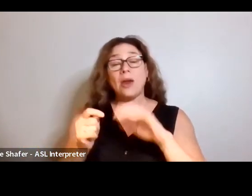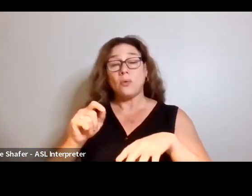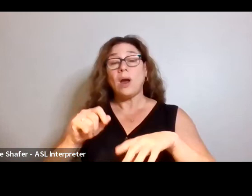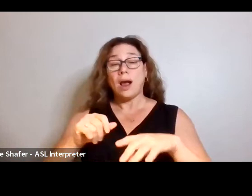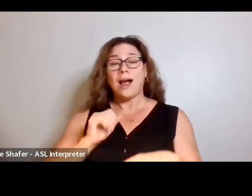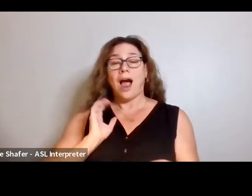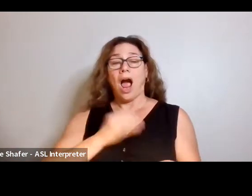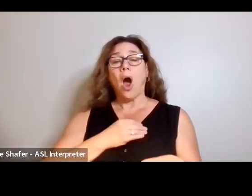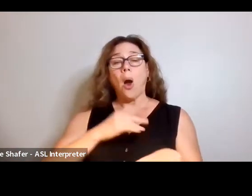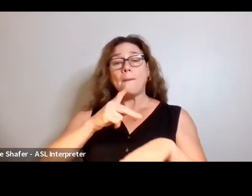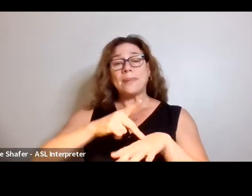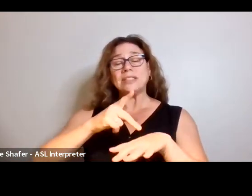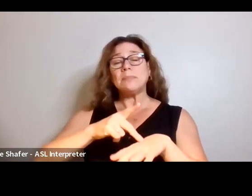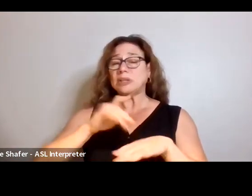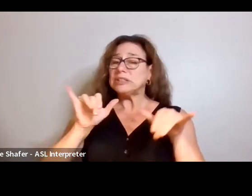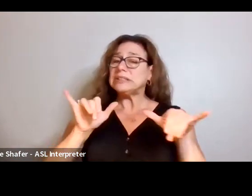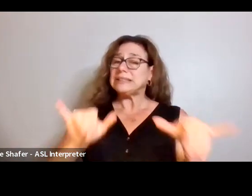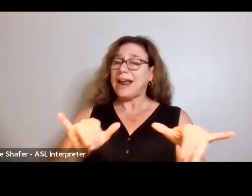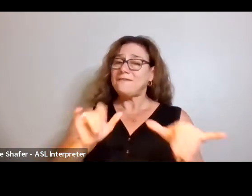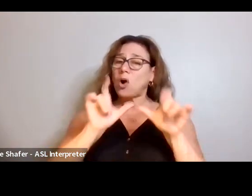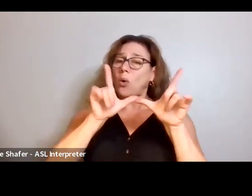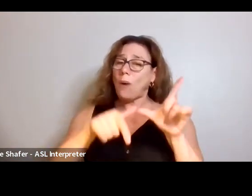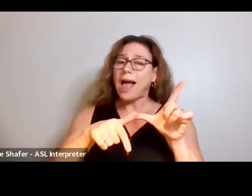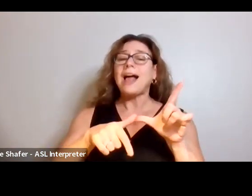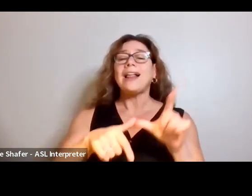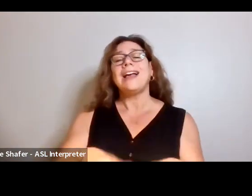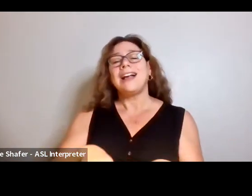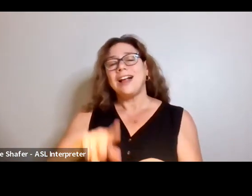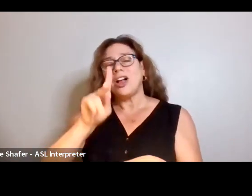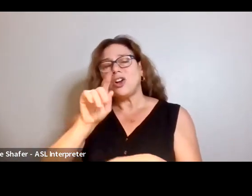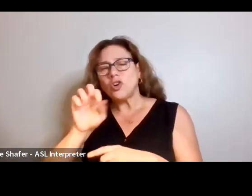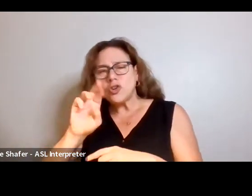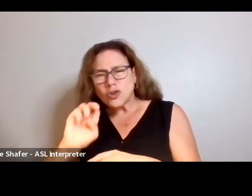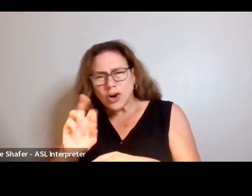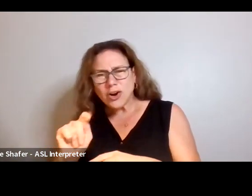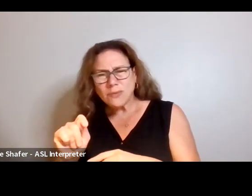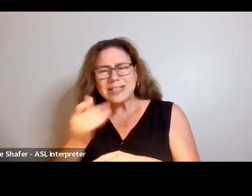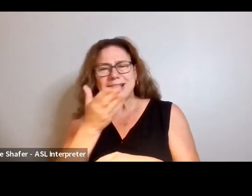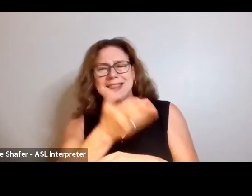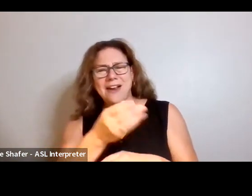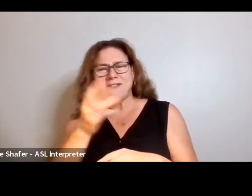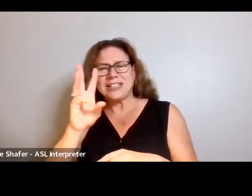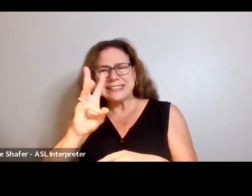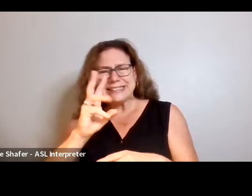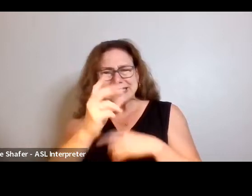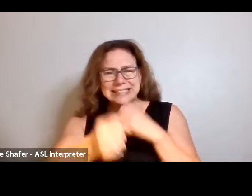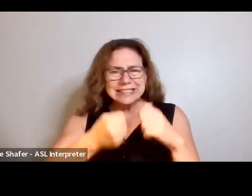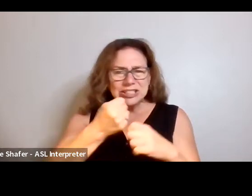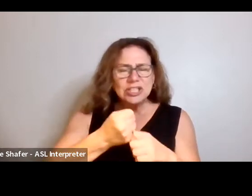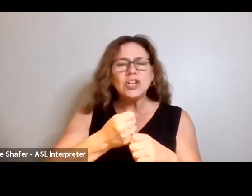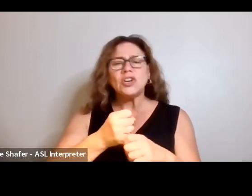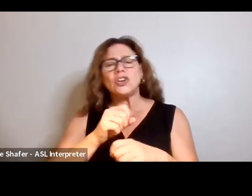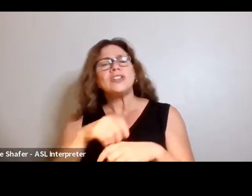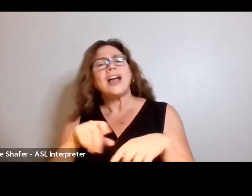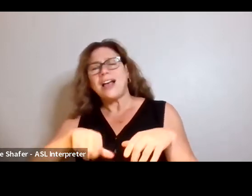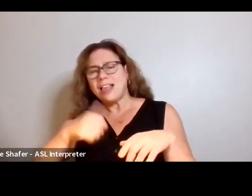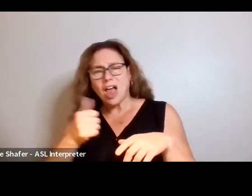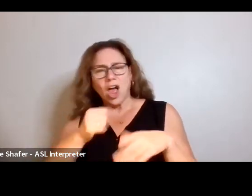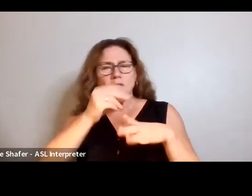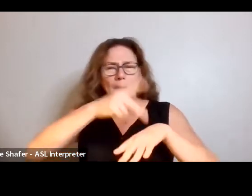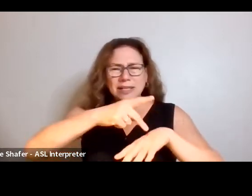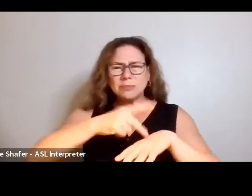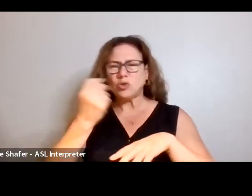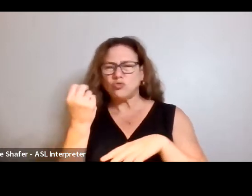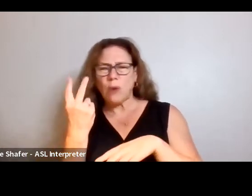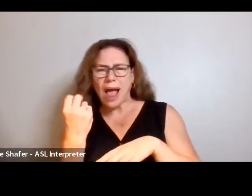like Ann was there for 6 years. Kurt came over. He was there for 6 years. Pat was there for 12 years. She's had 3 years with me. And